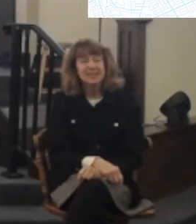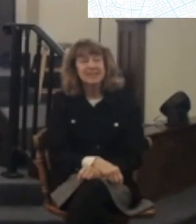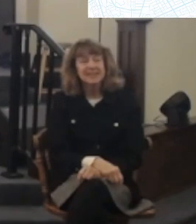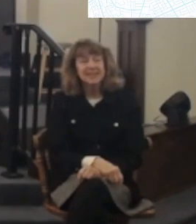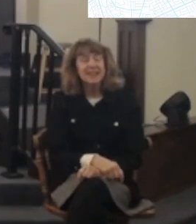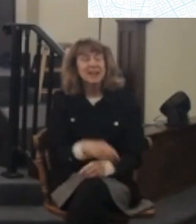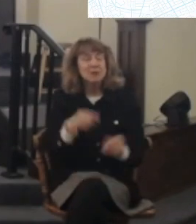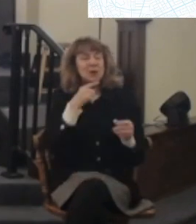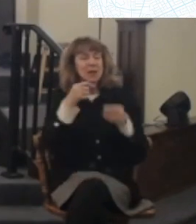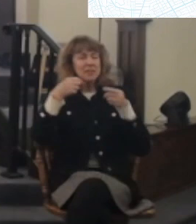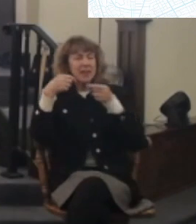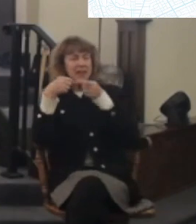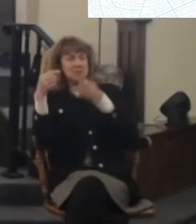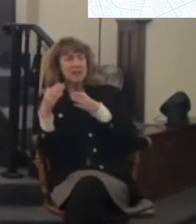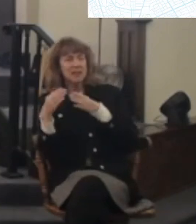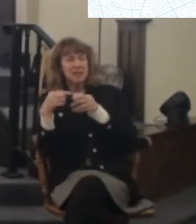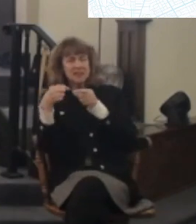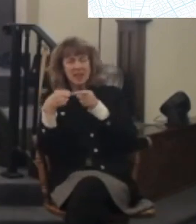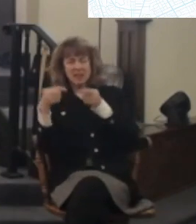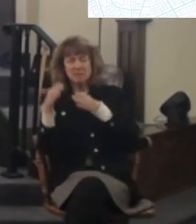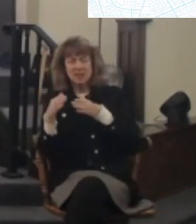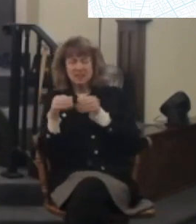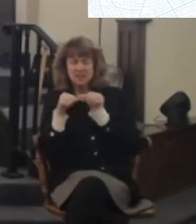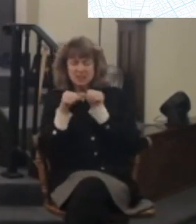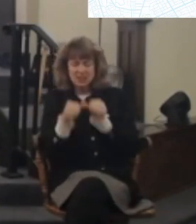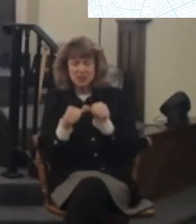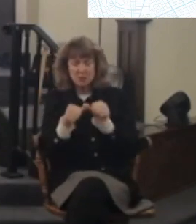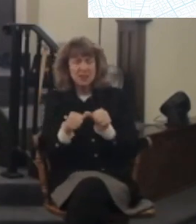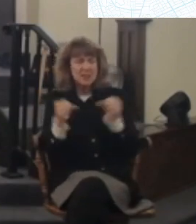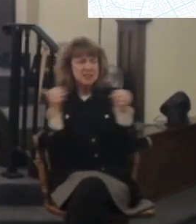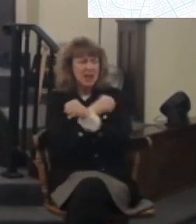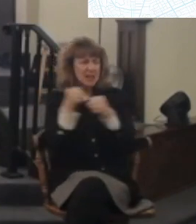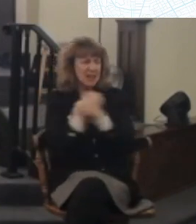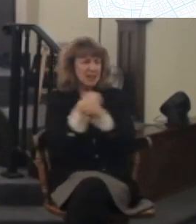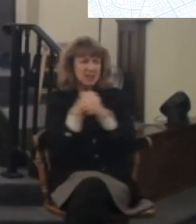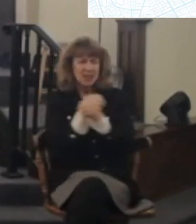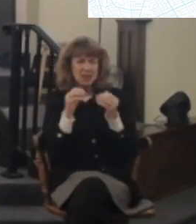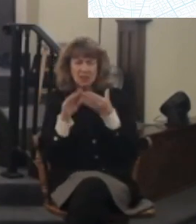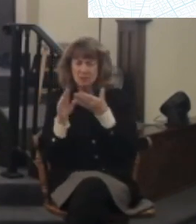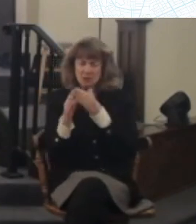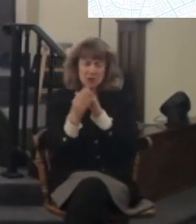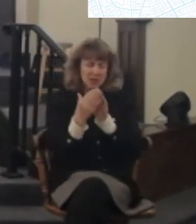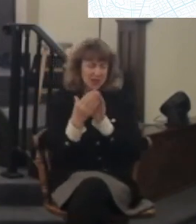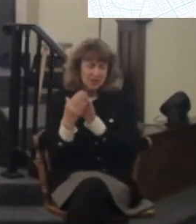the enemy is constantly attacking people in this community.